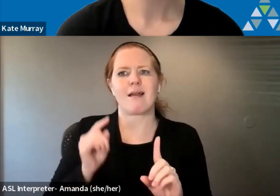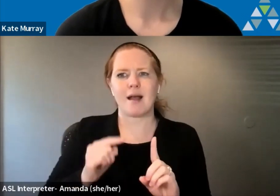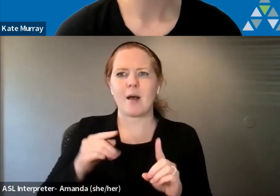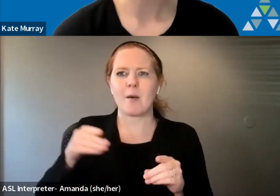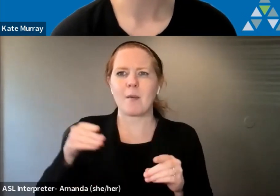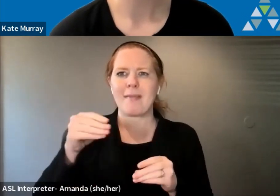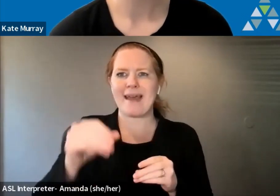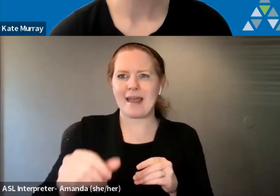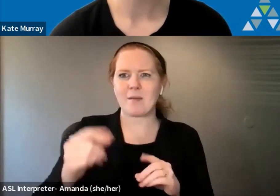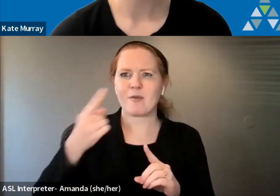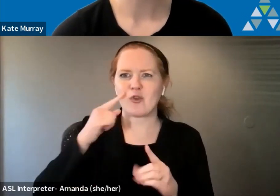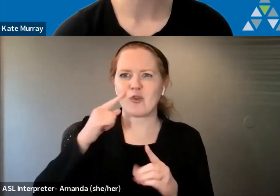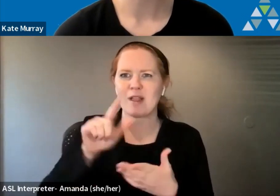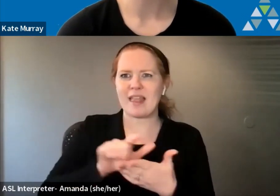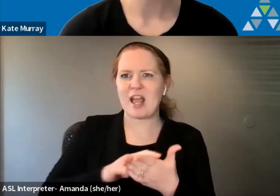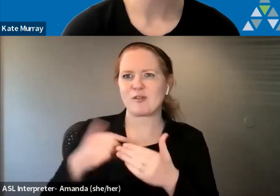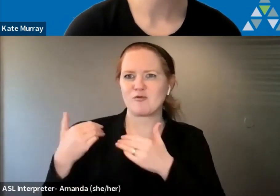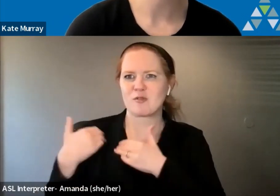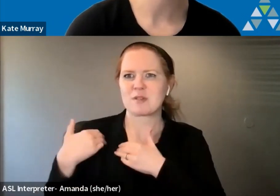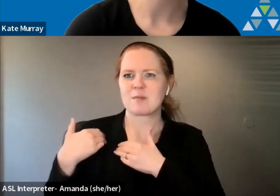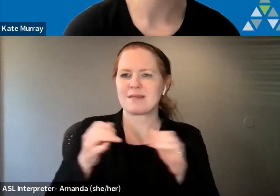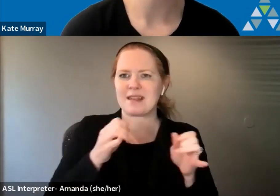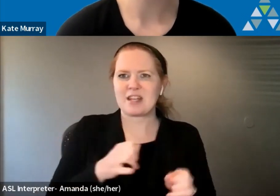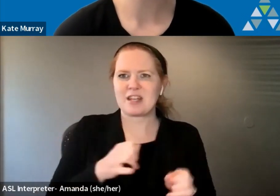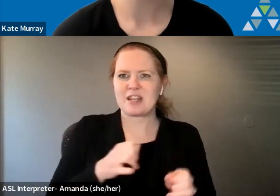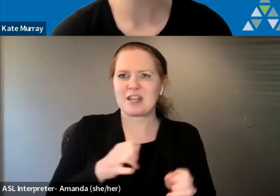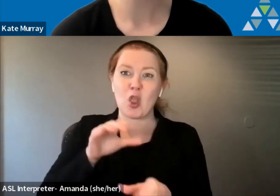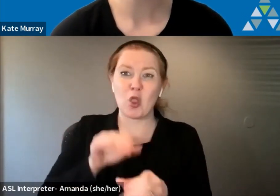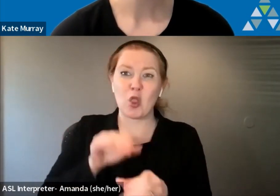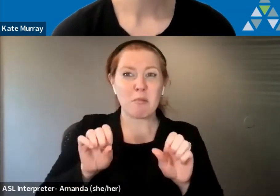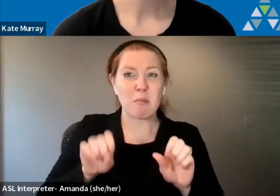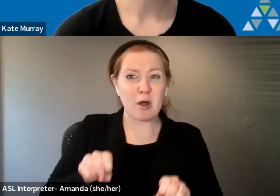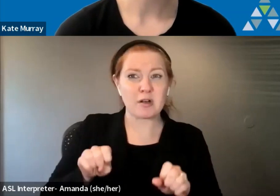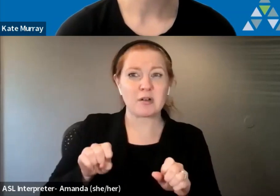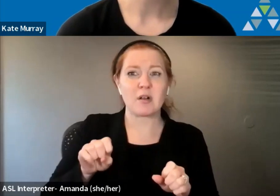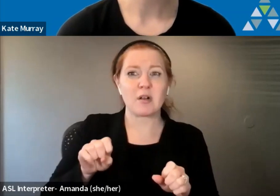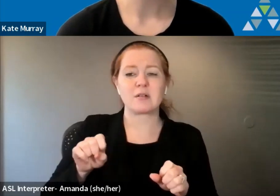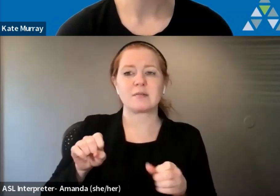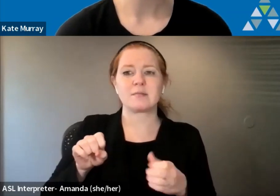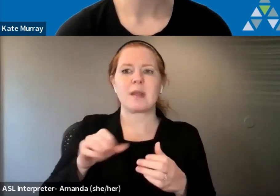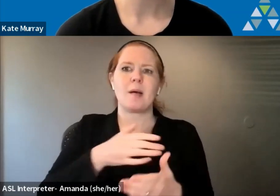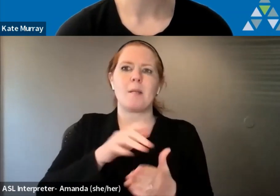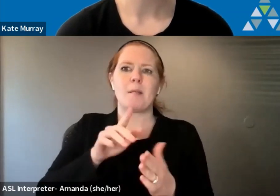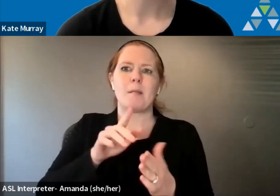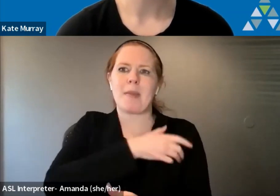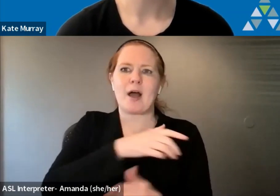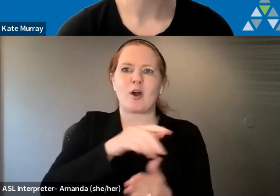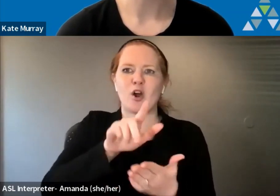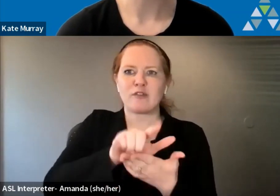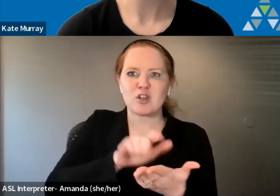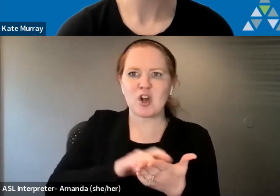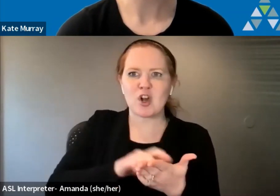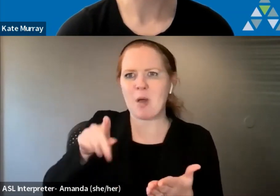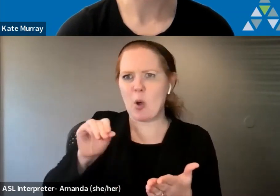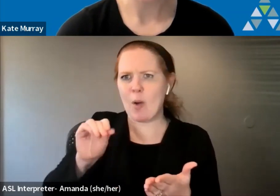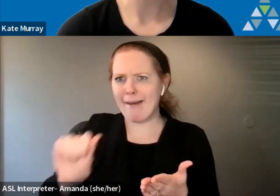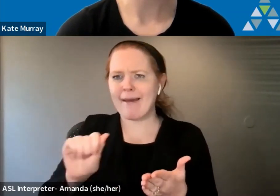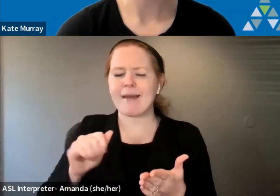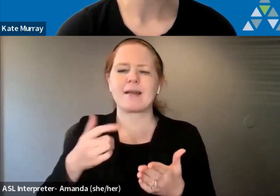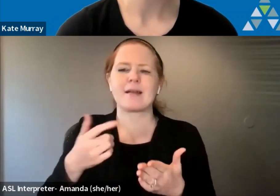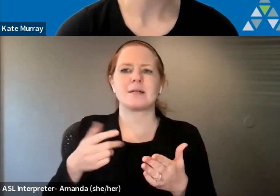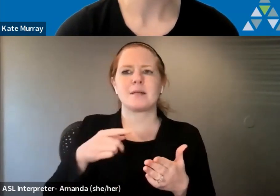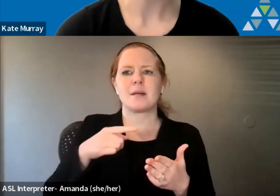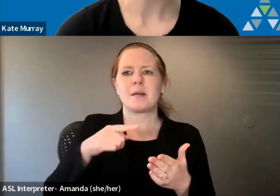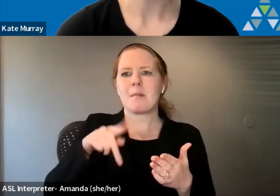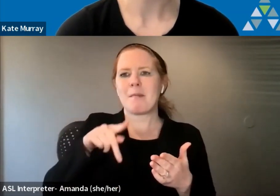of legally responsible individuals. This can include potentially power of attorney, rep payees, or